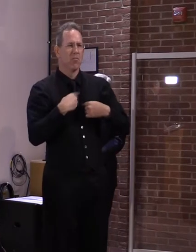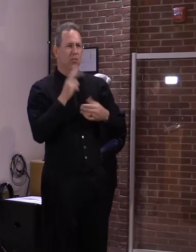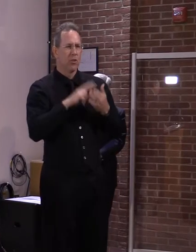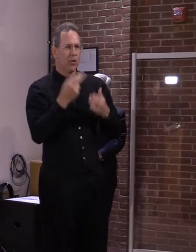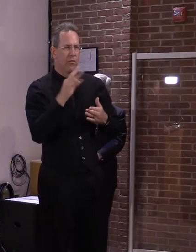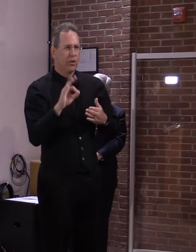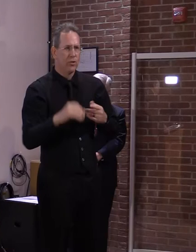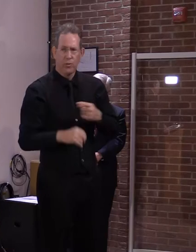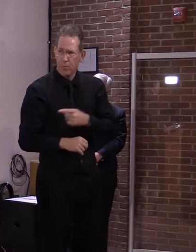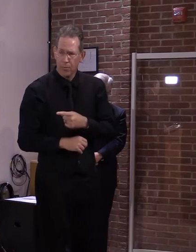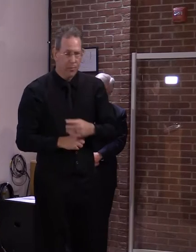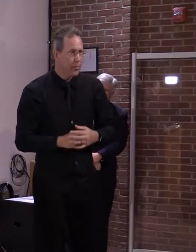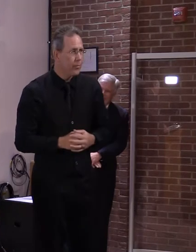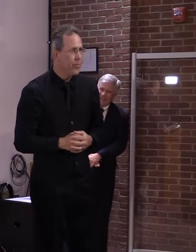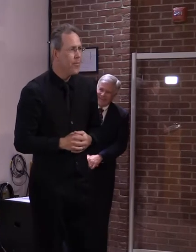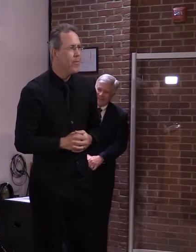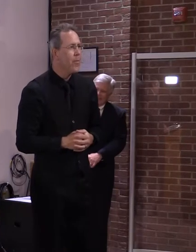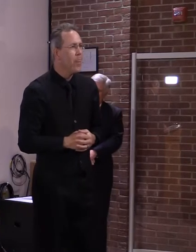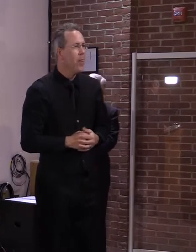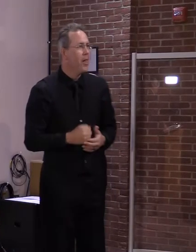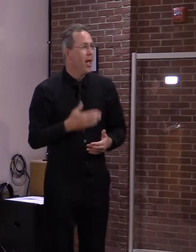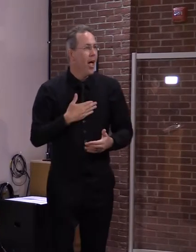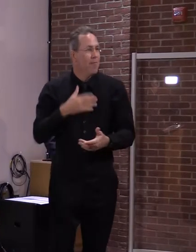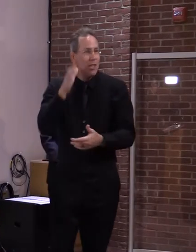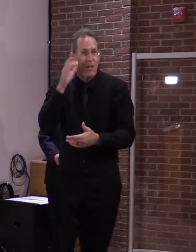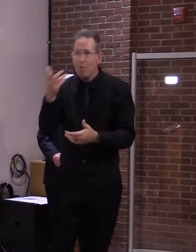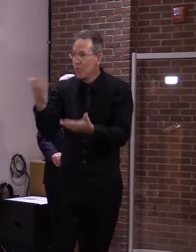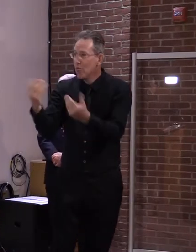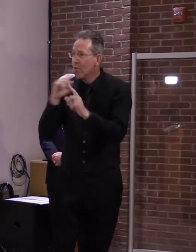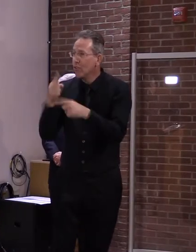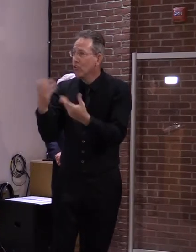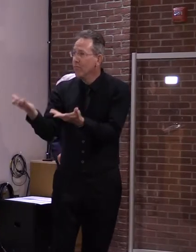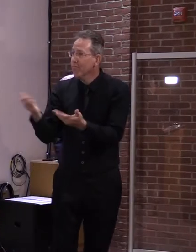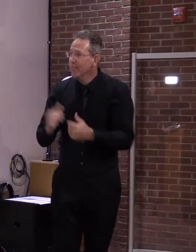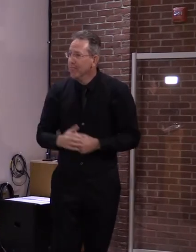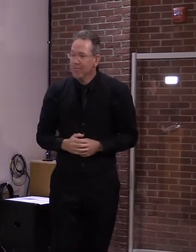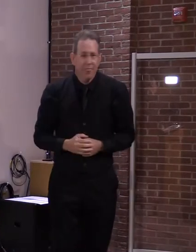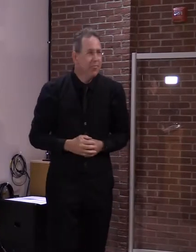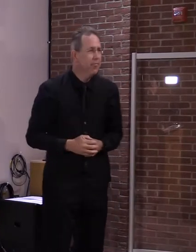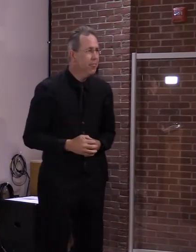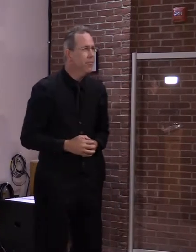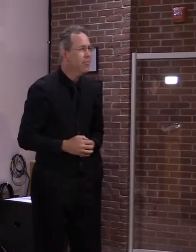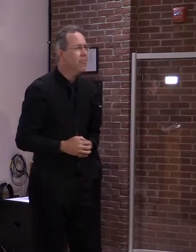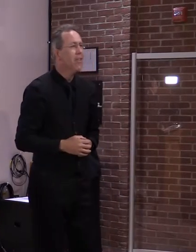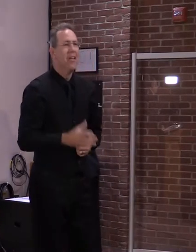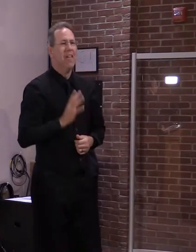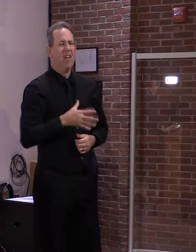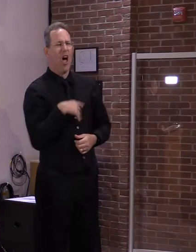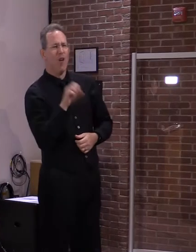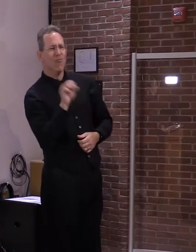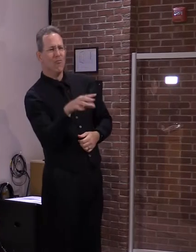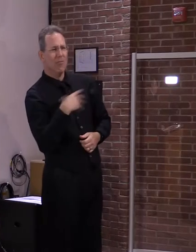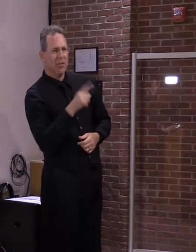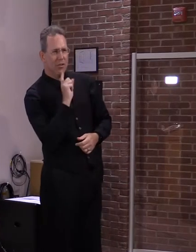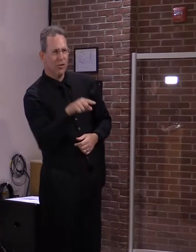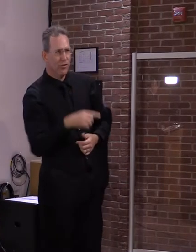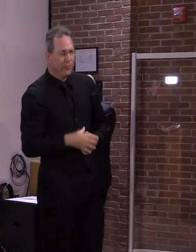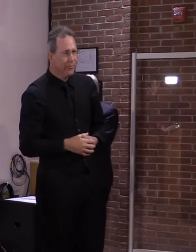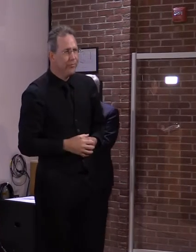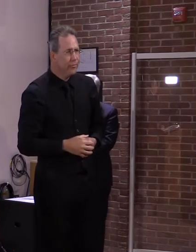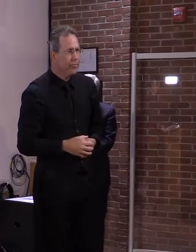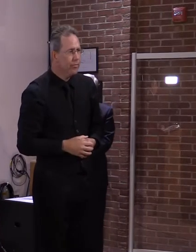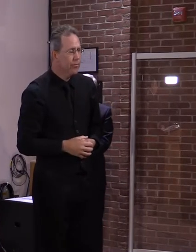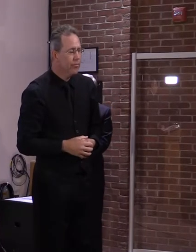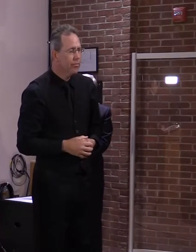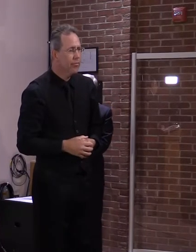Thank you. Happy for your response. Okay. I think to the governor's earlier point, this will be,